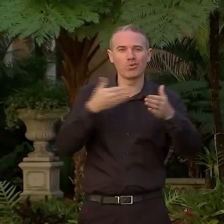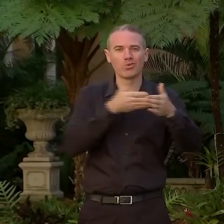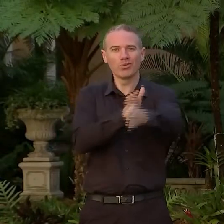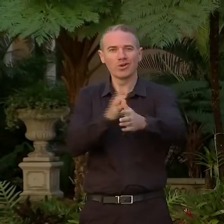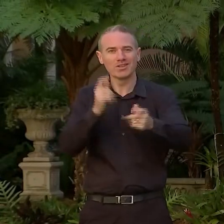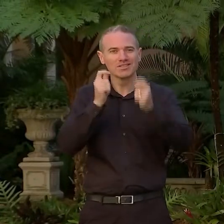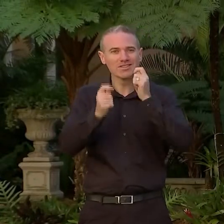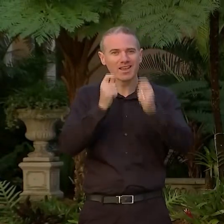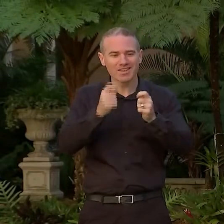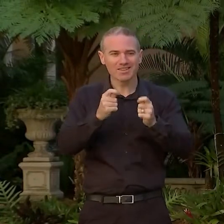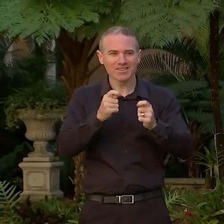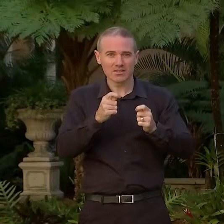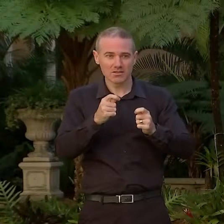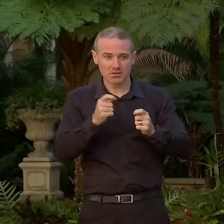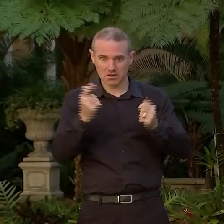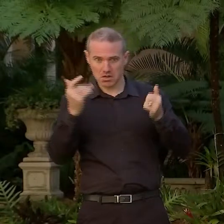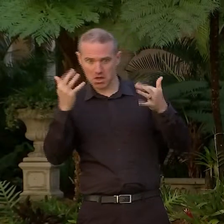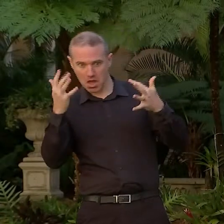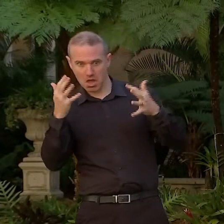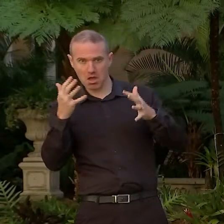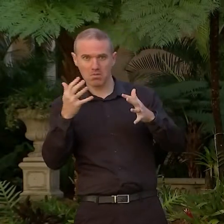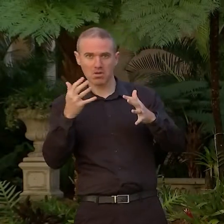of